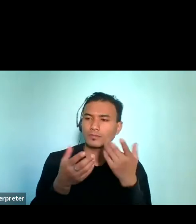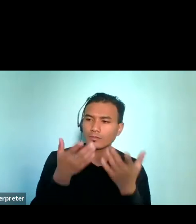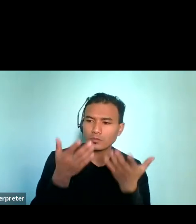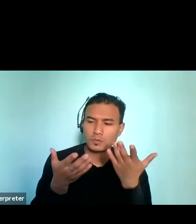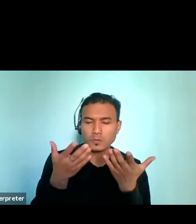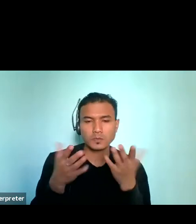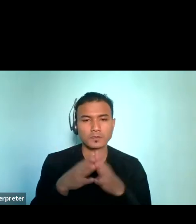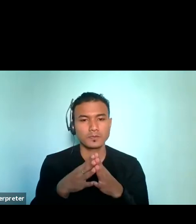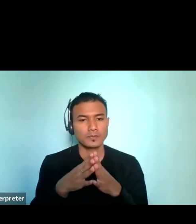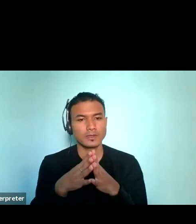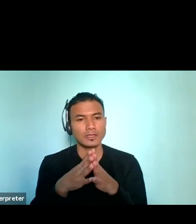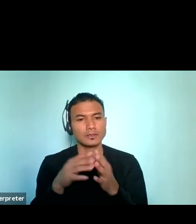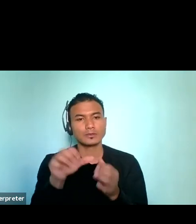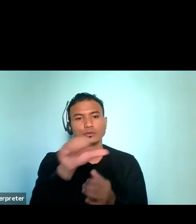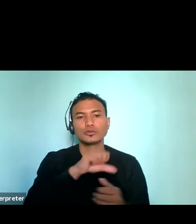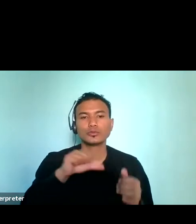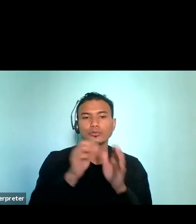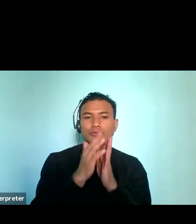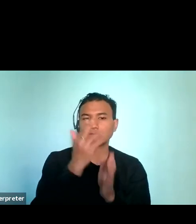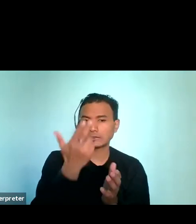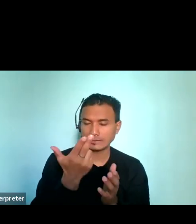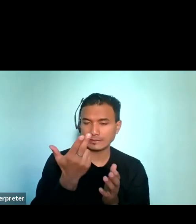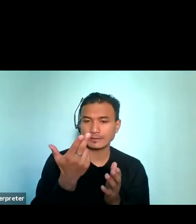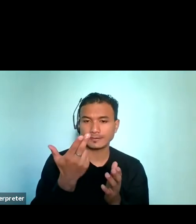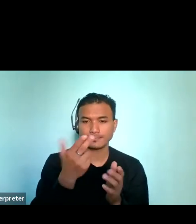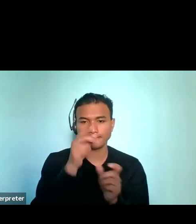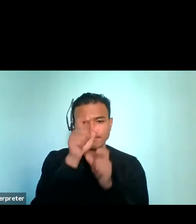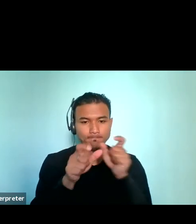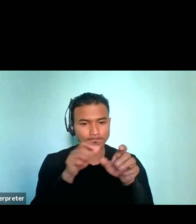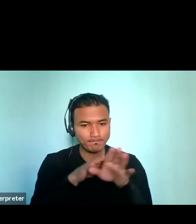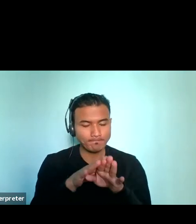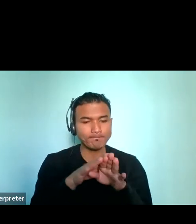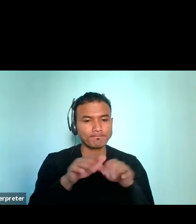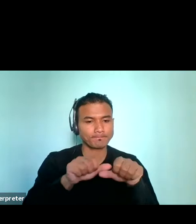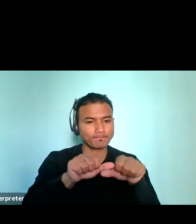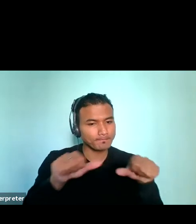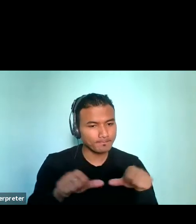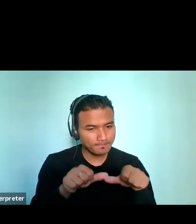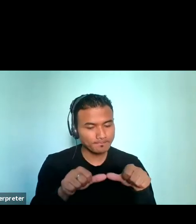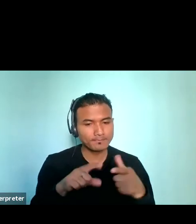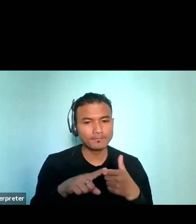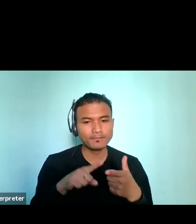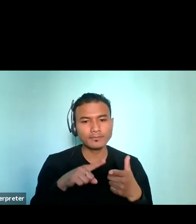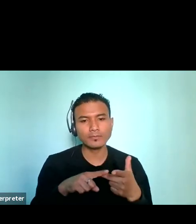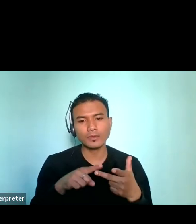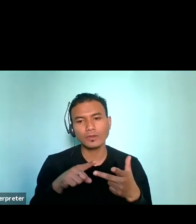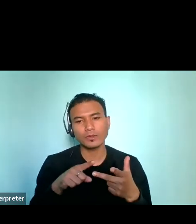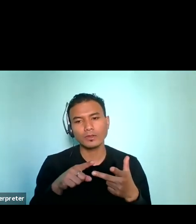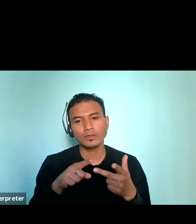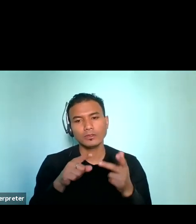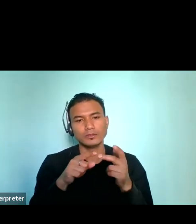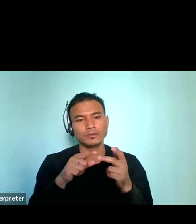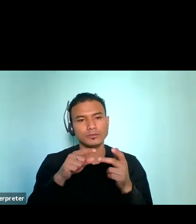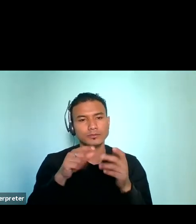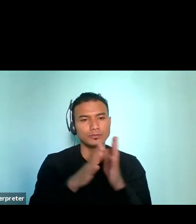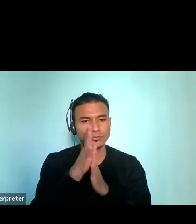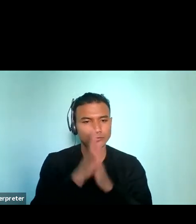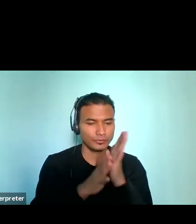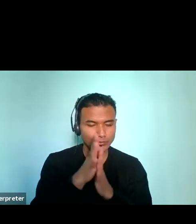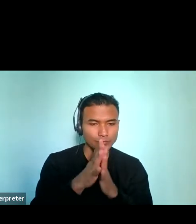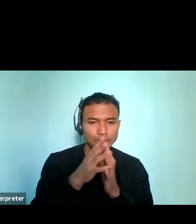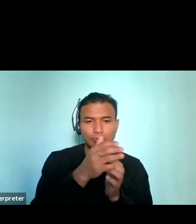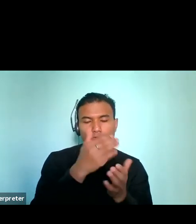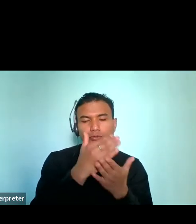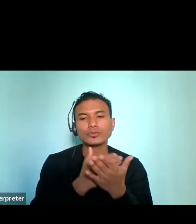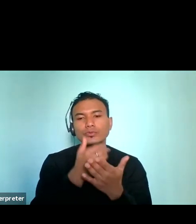the indigenous people's land governance and forest governance, and how they